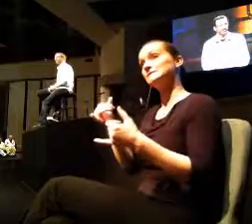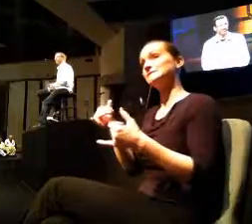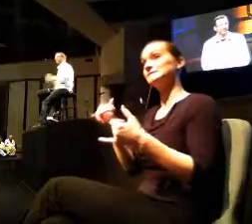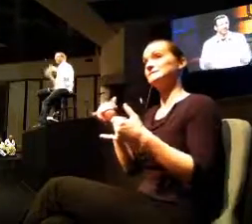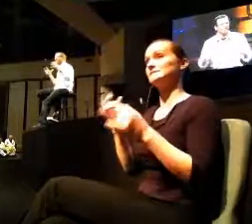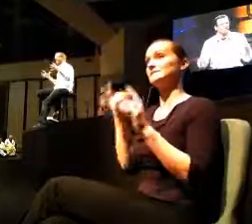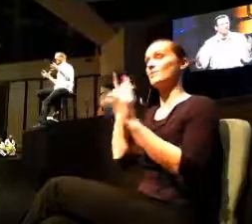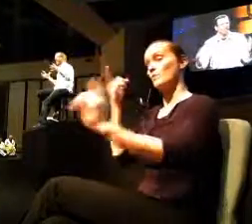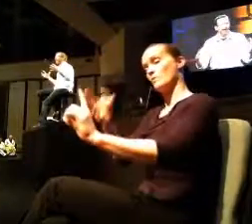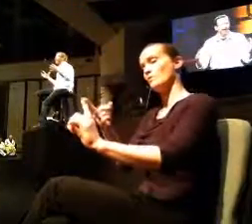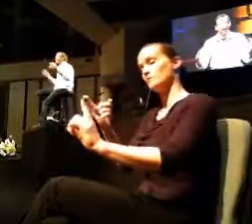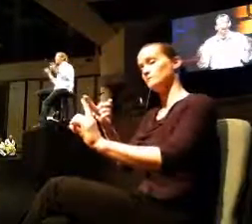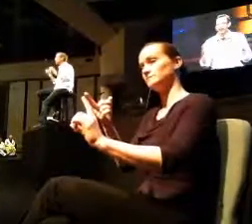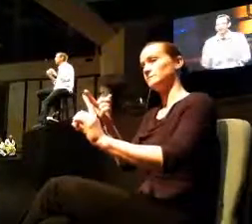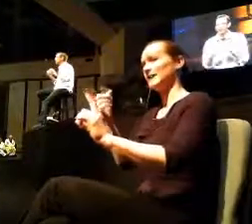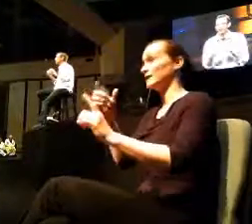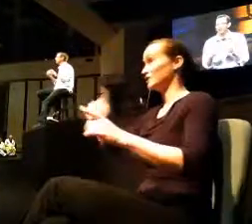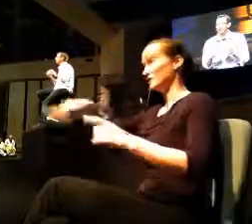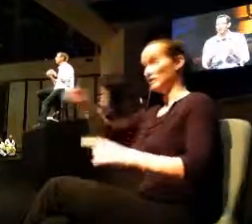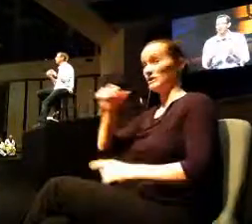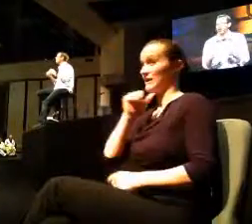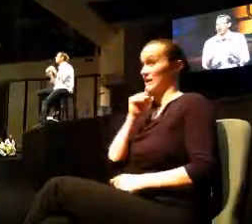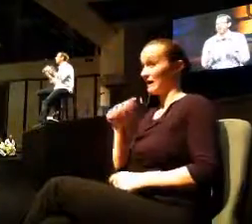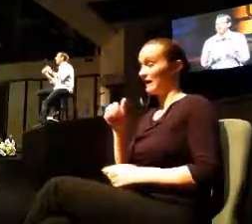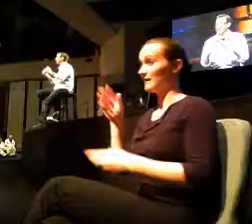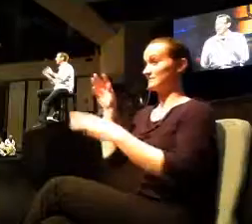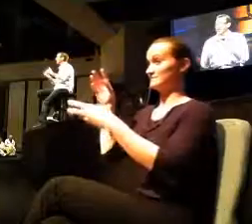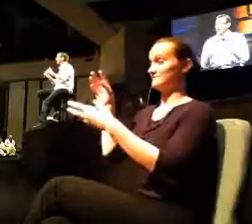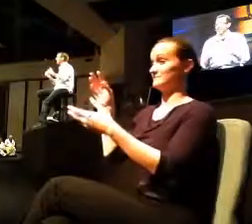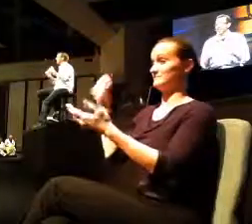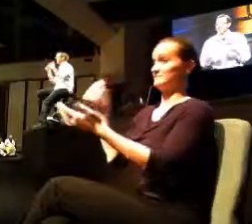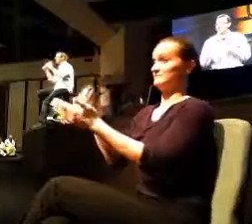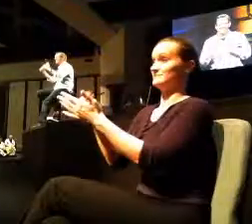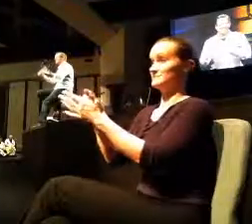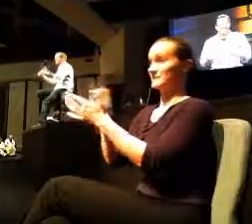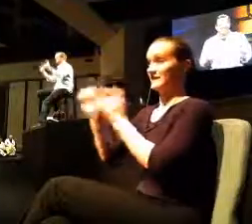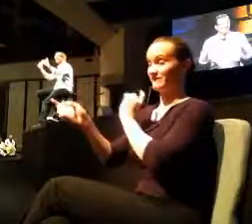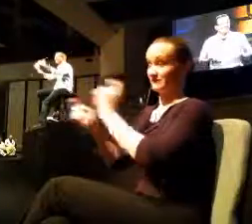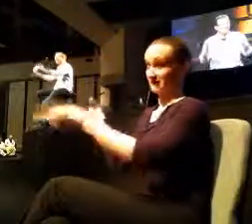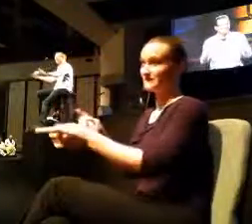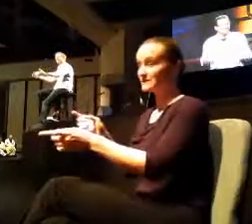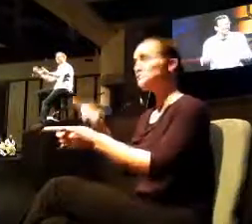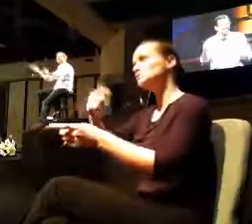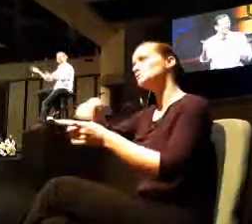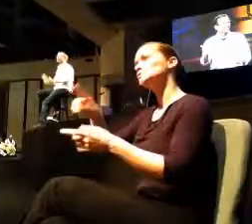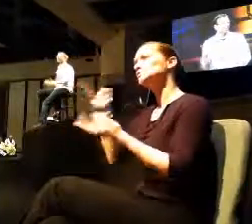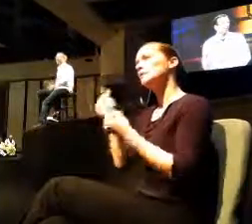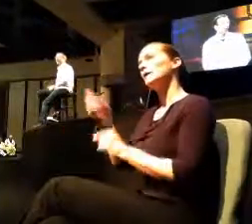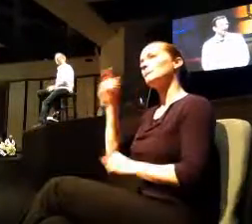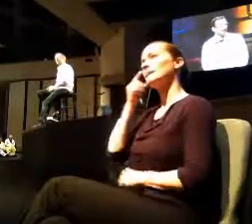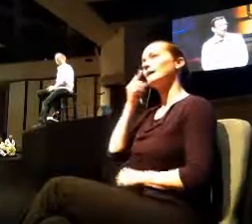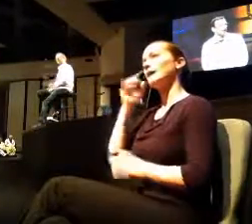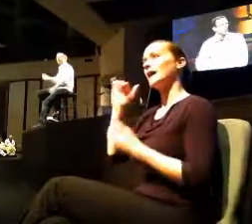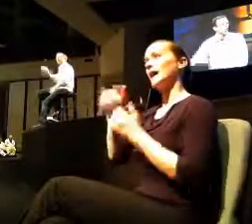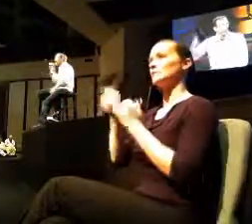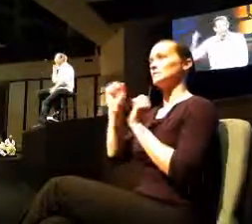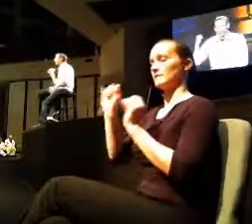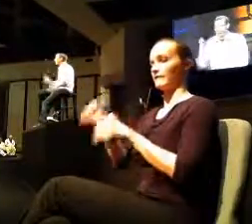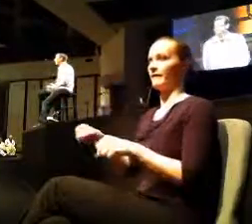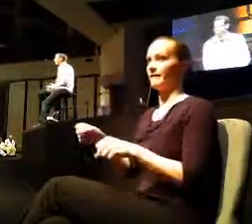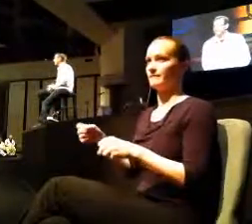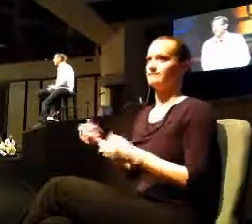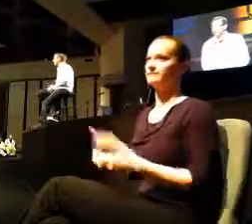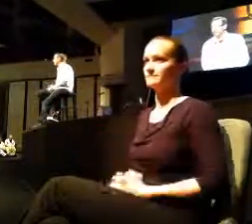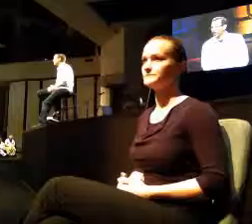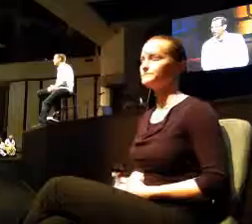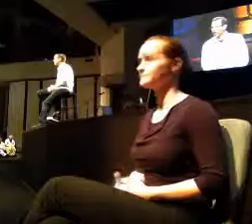about it. Figure out how you can play a part financially in sustaining this. And here's why. What you saw in